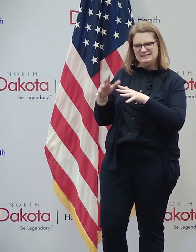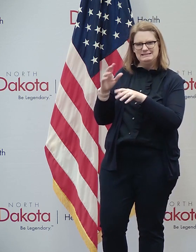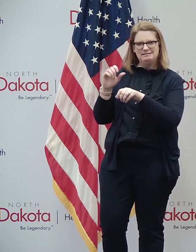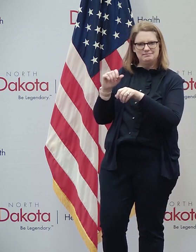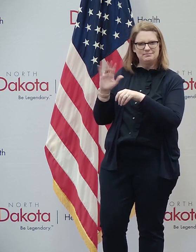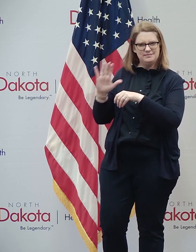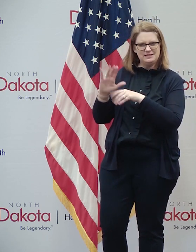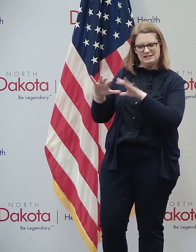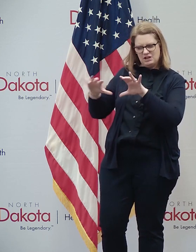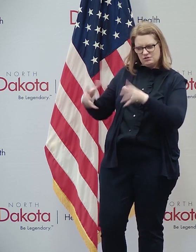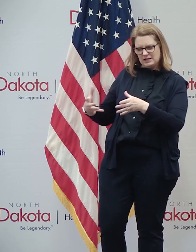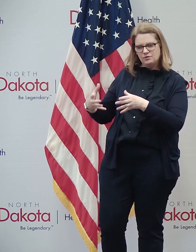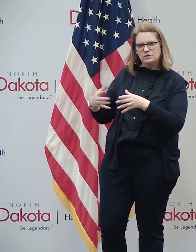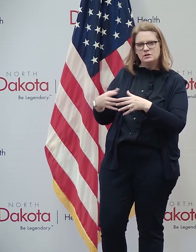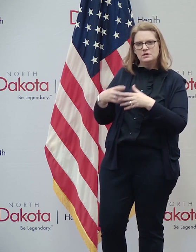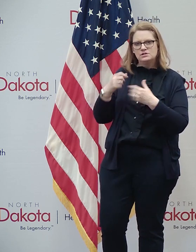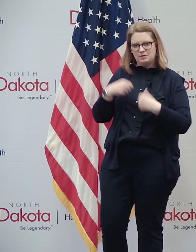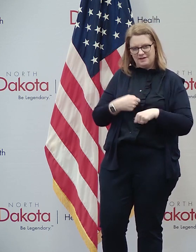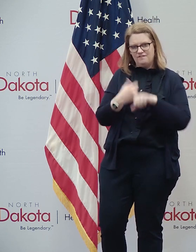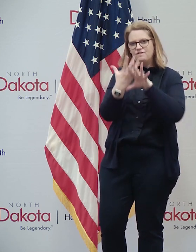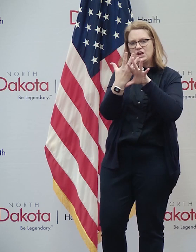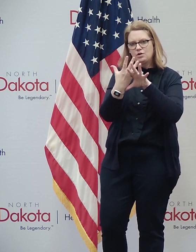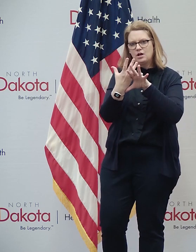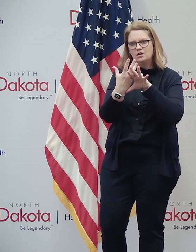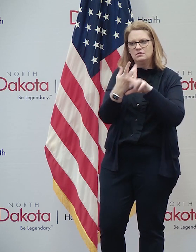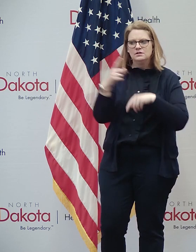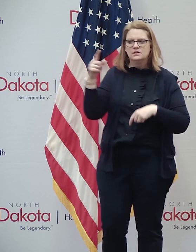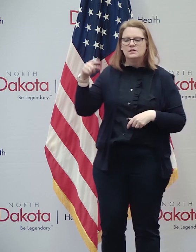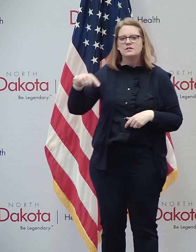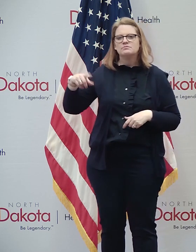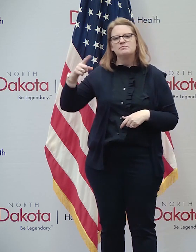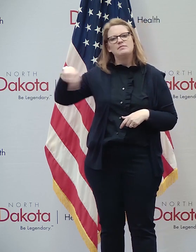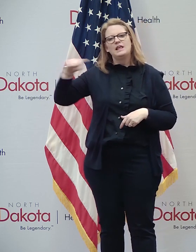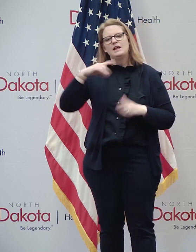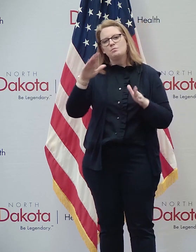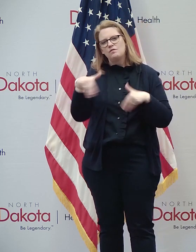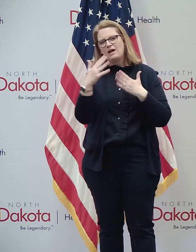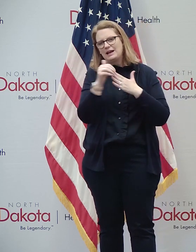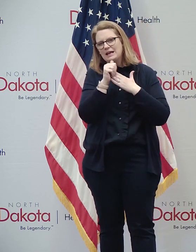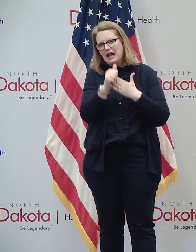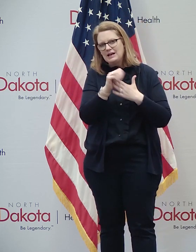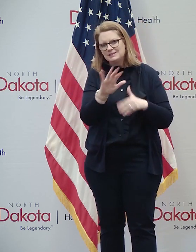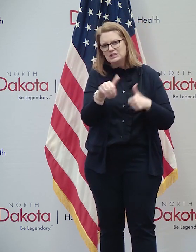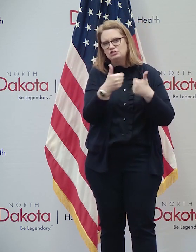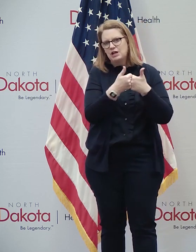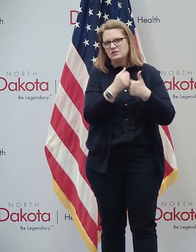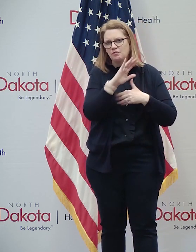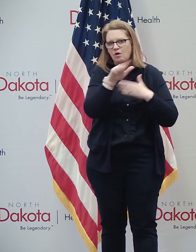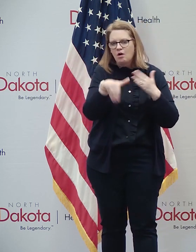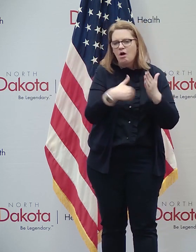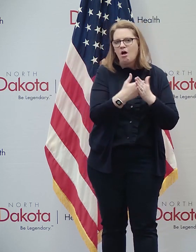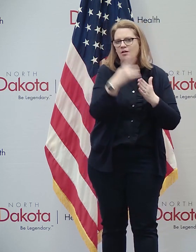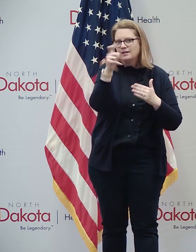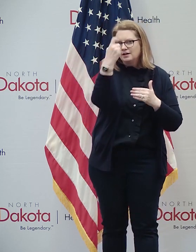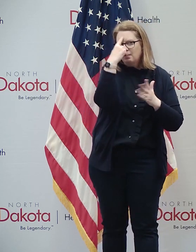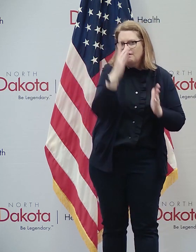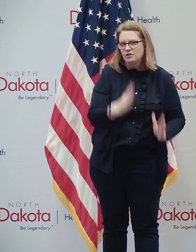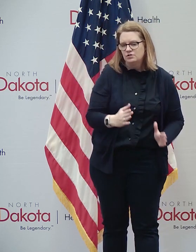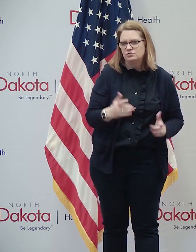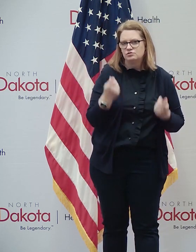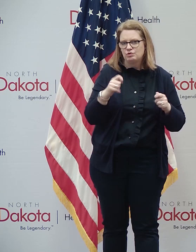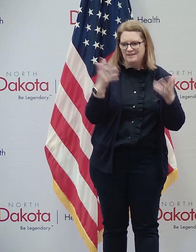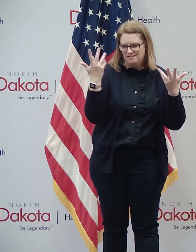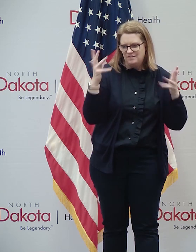task force on that call today. They had put out a challenge or a guidance for all governors in all states to try to